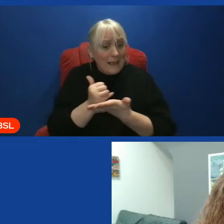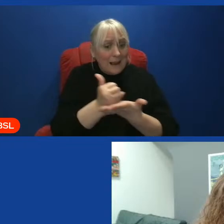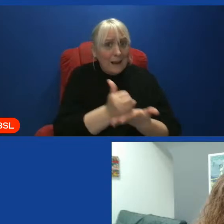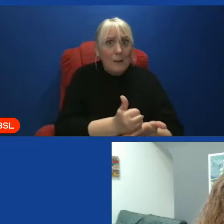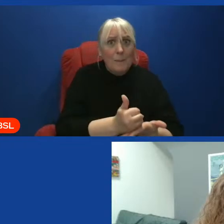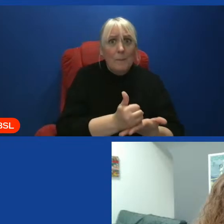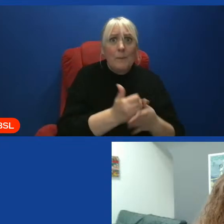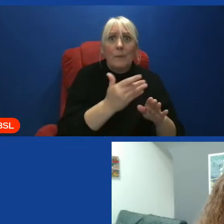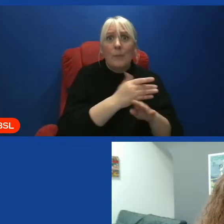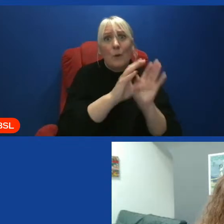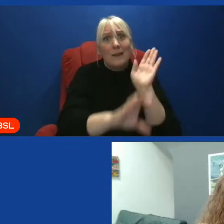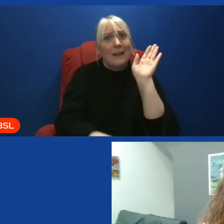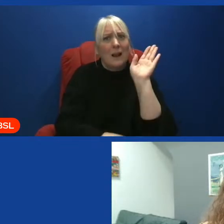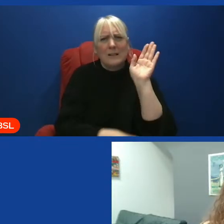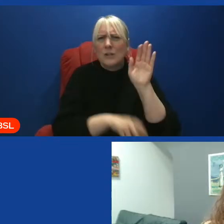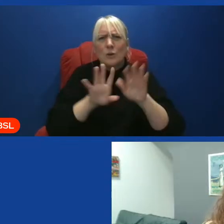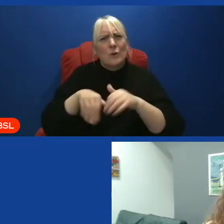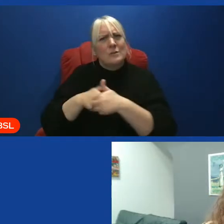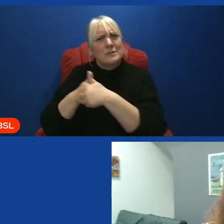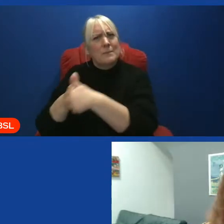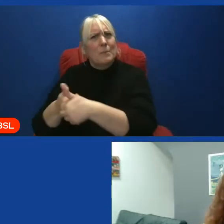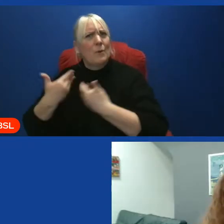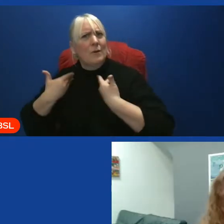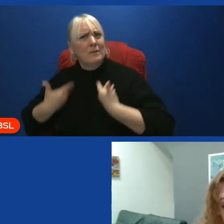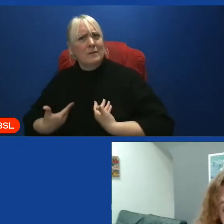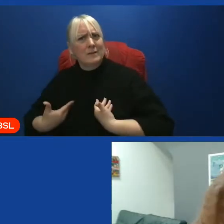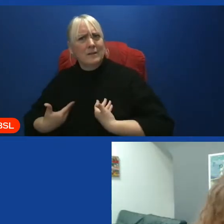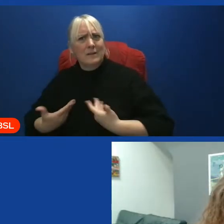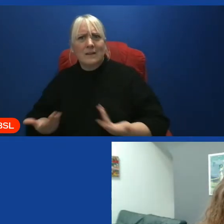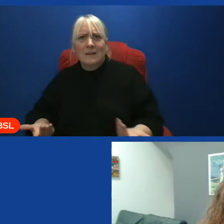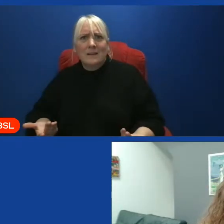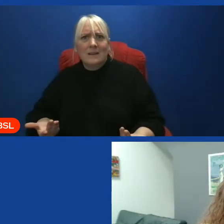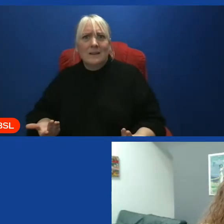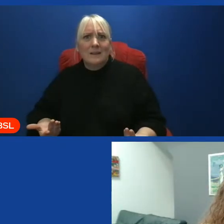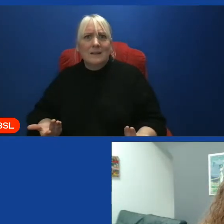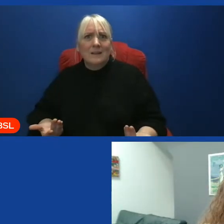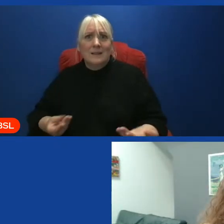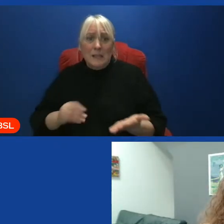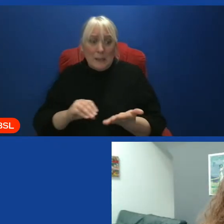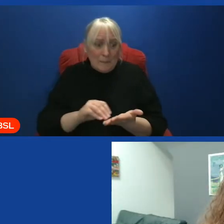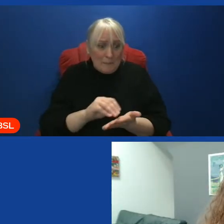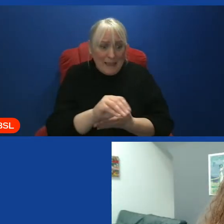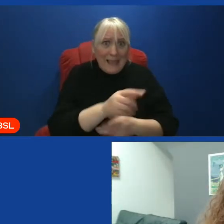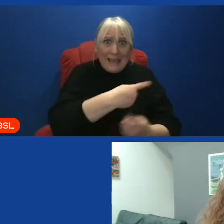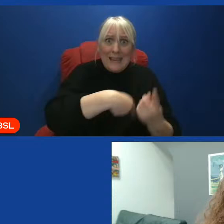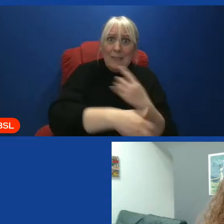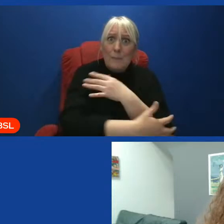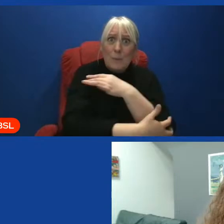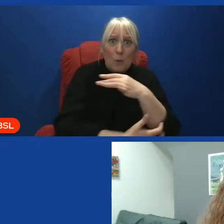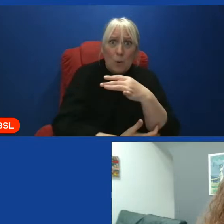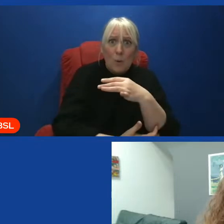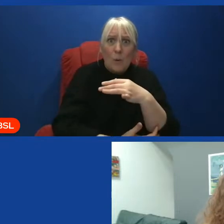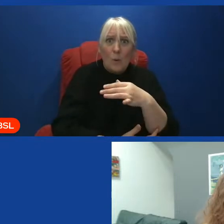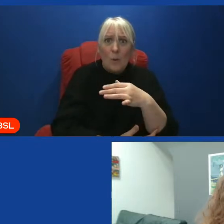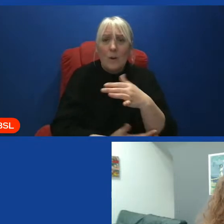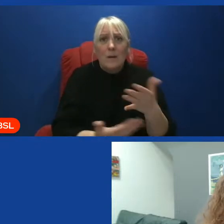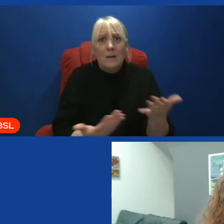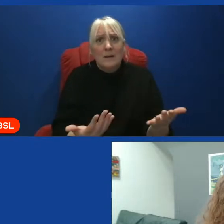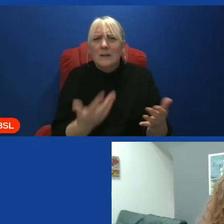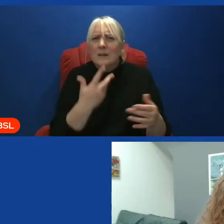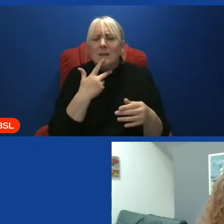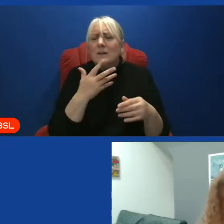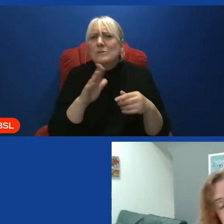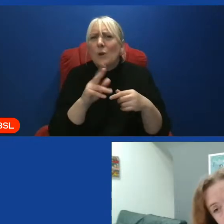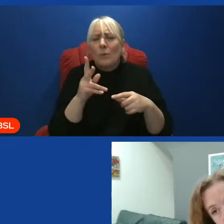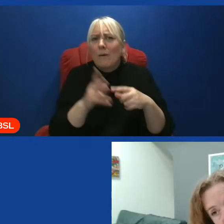help the rich, and don't put money in the pockets of the poor. Don't cut the top ups to universal credit by £47 a week. Don't